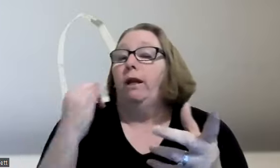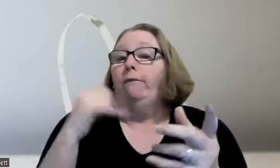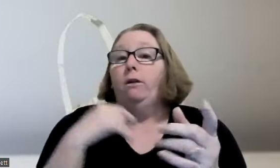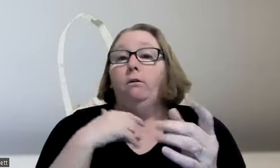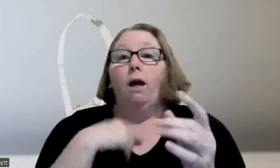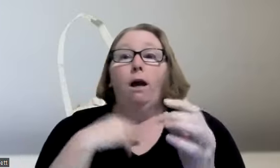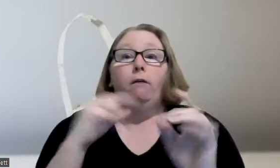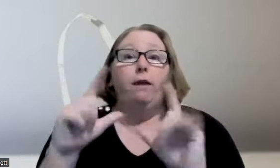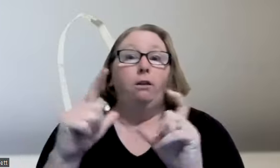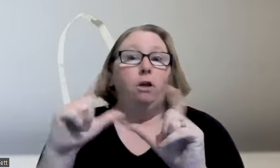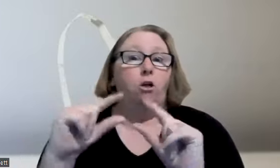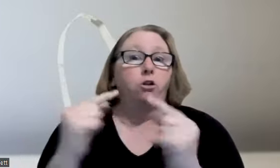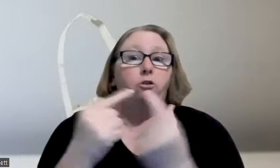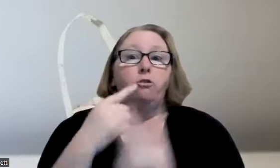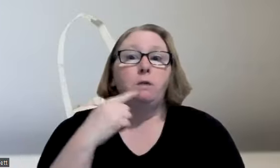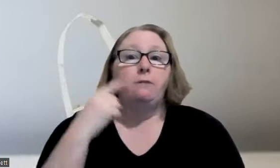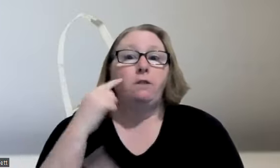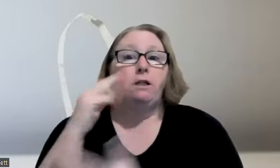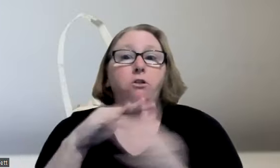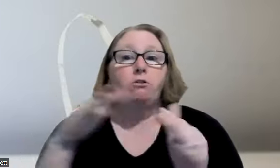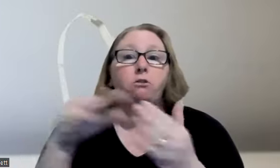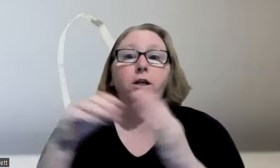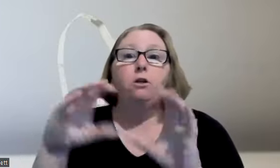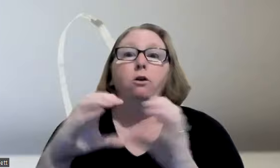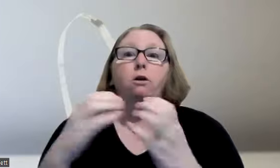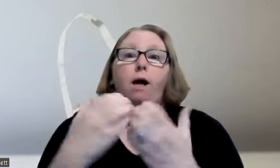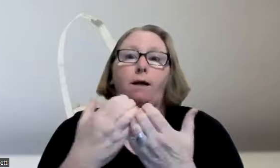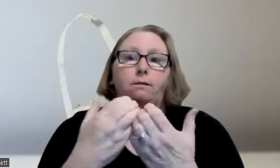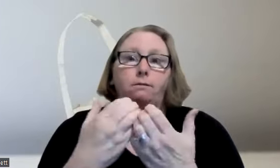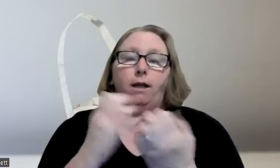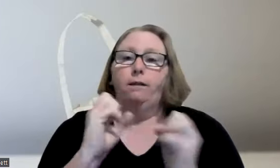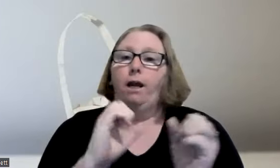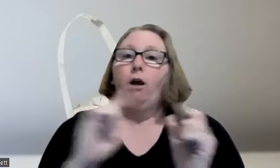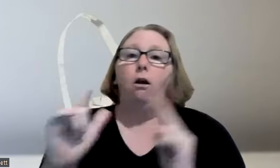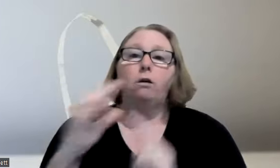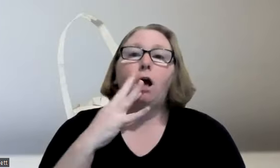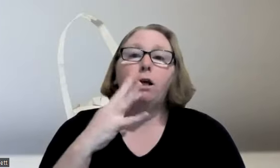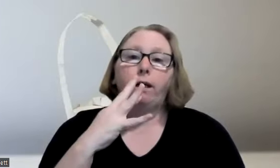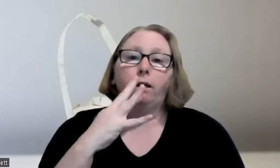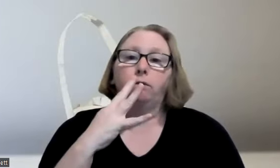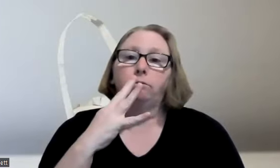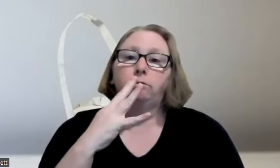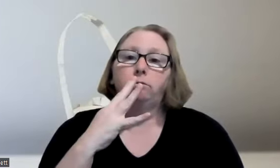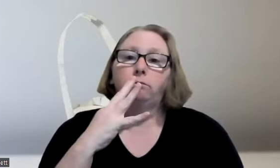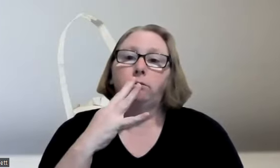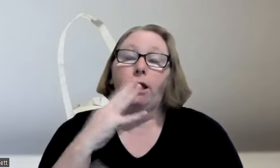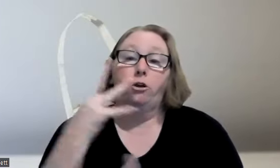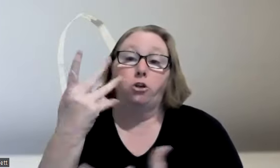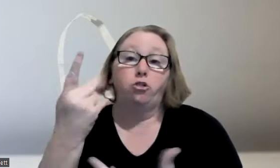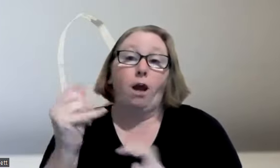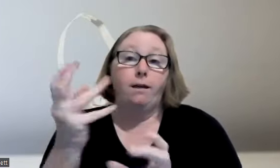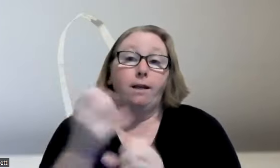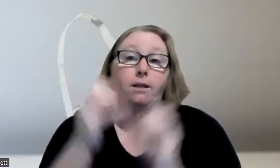If you have a large group of deaf children in your class and they are all talking and you're trying to get